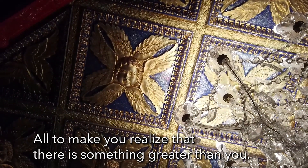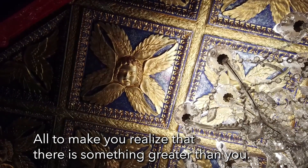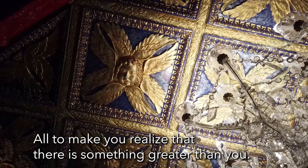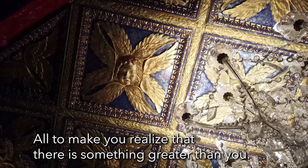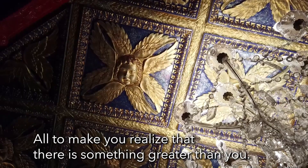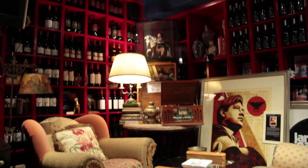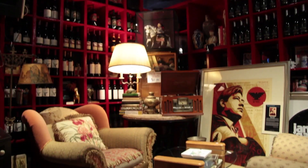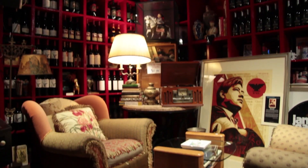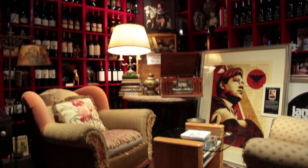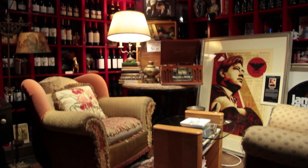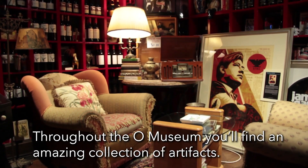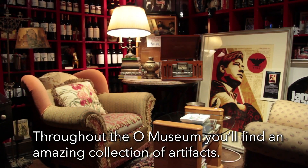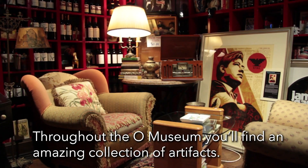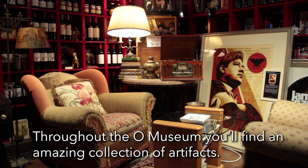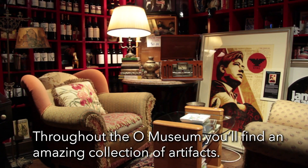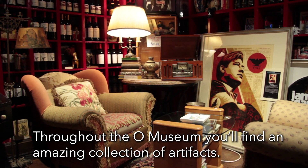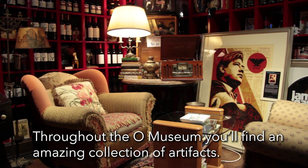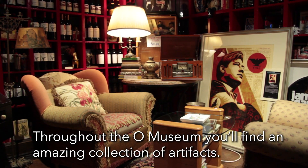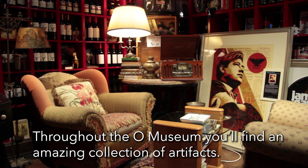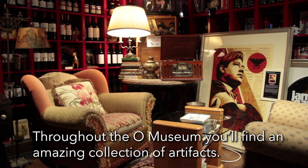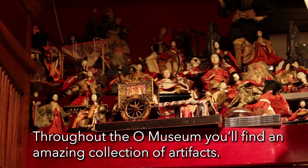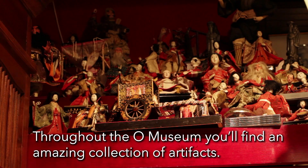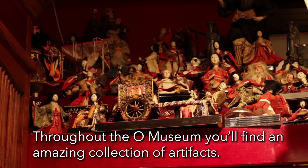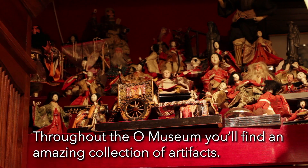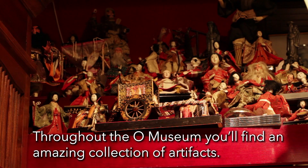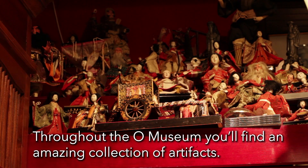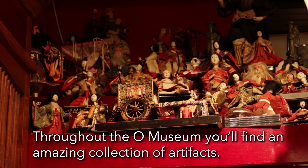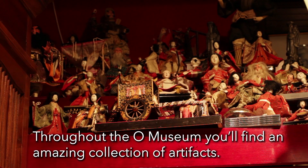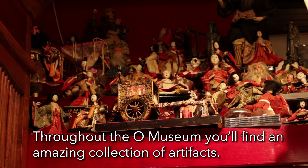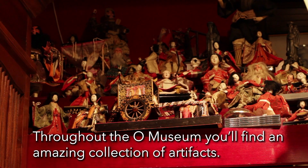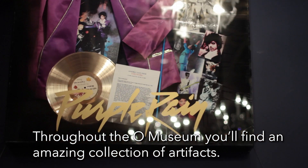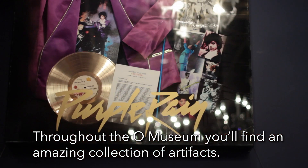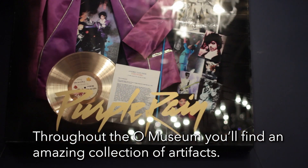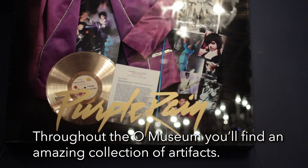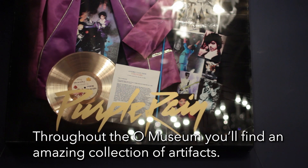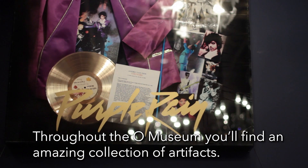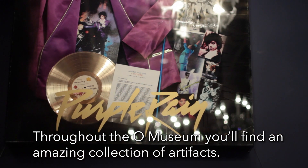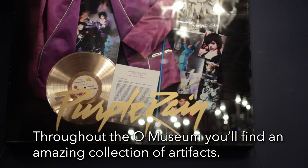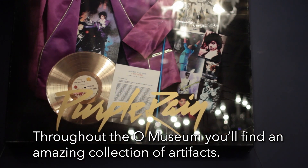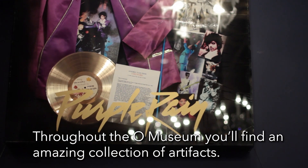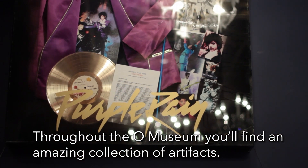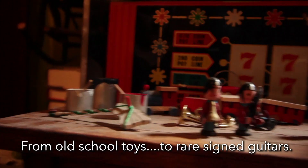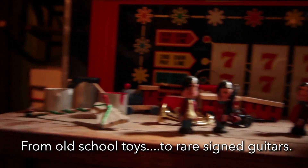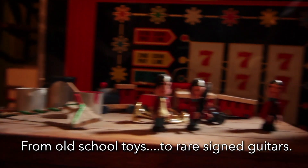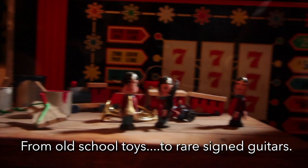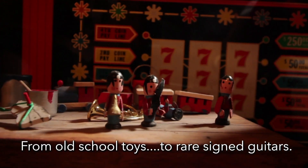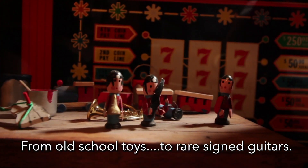you. Throughout the Ohm Museum, you'll find an amazing collection of one-of-a-kind artifacts. From old-school